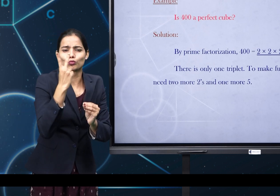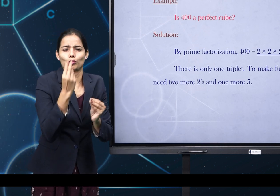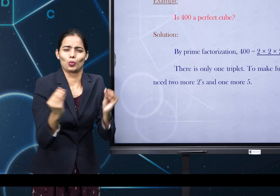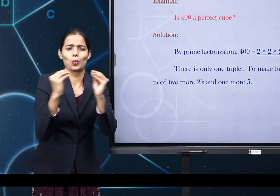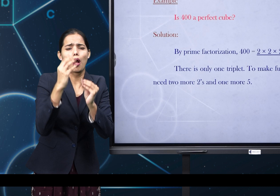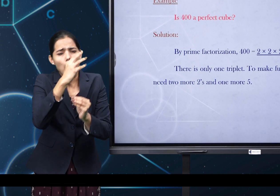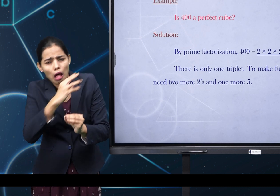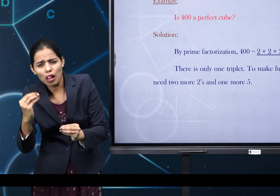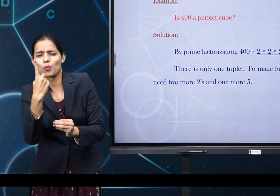5.